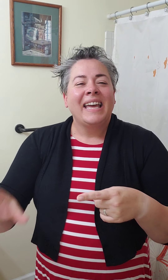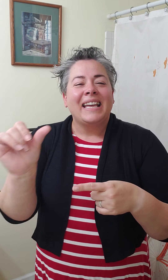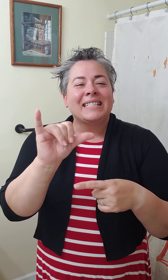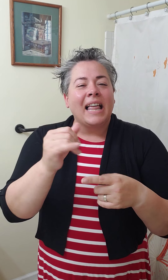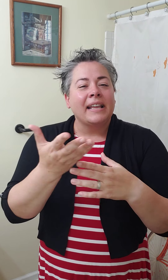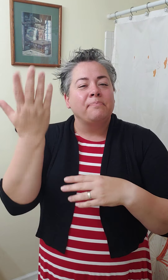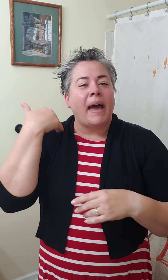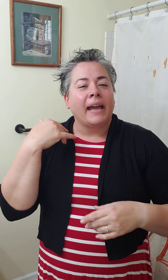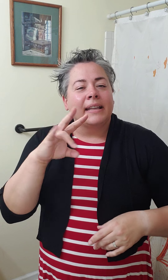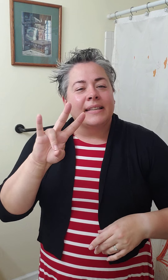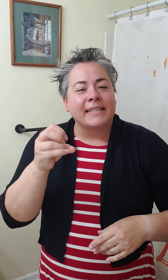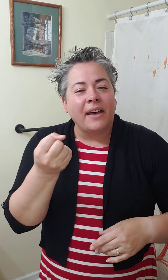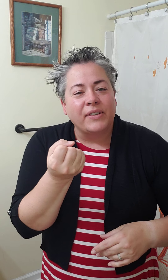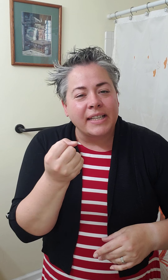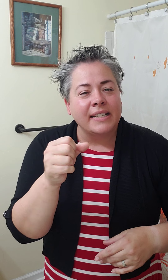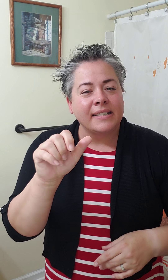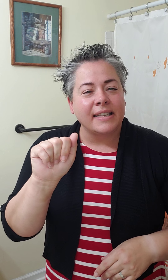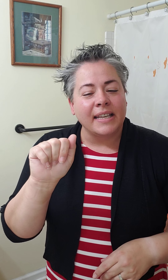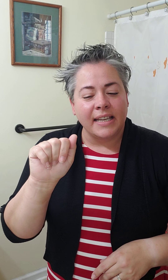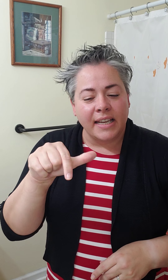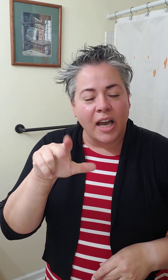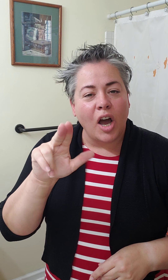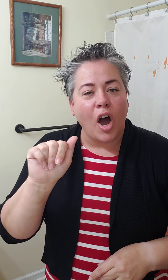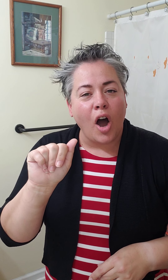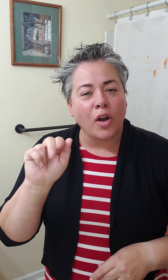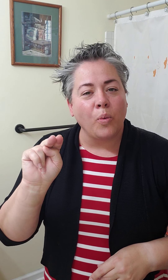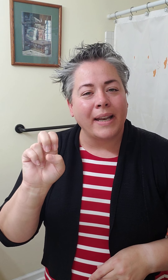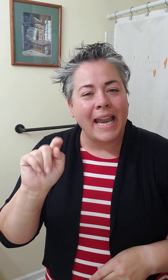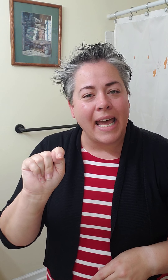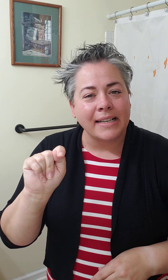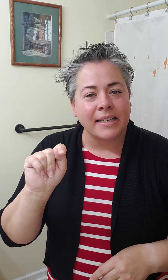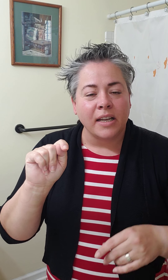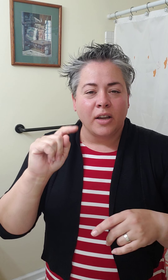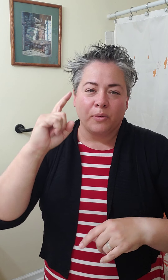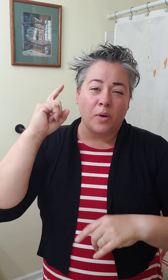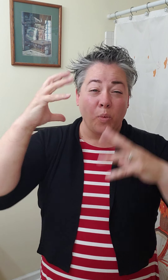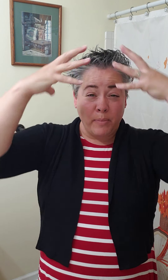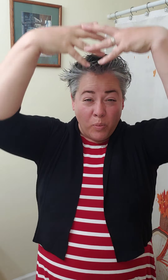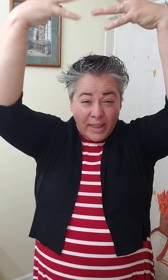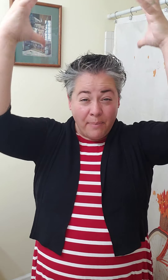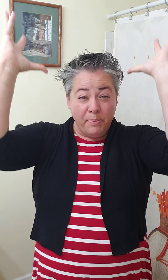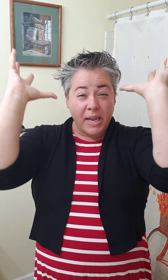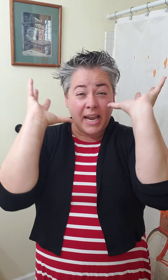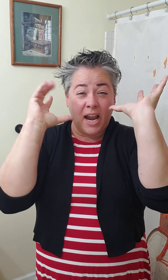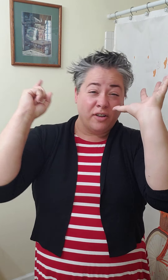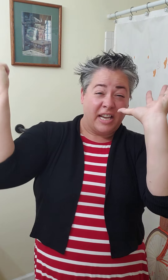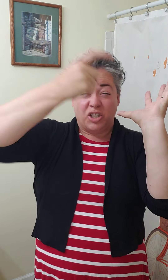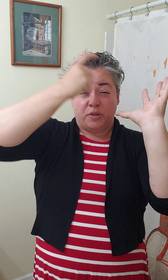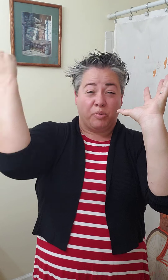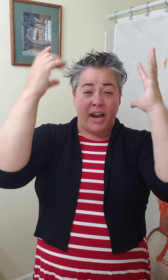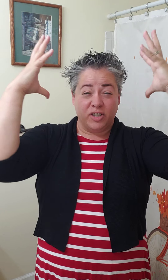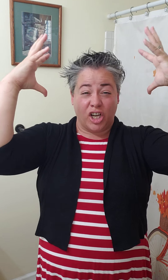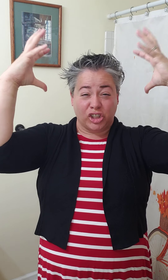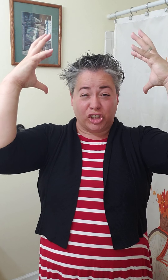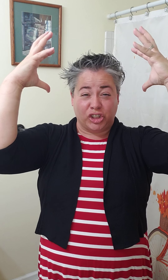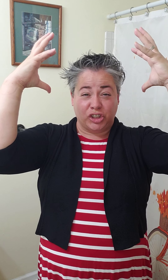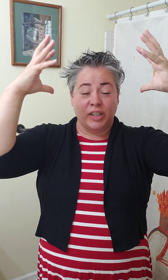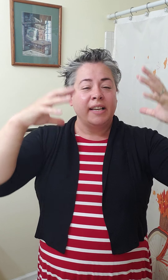it's like back in the 70s, the Aqua Net, the women would have big hair and they'd spray. It's like,